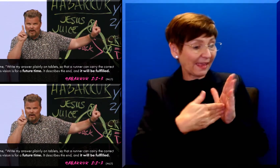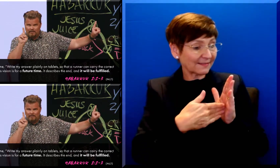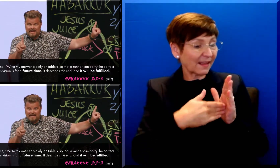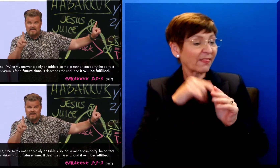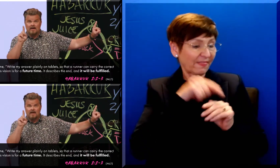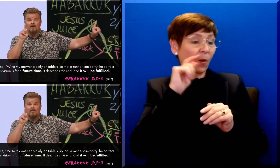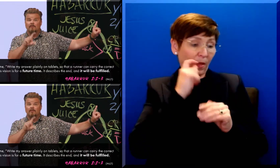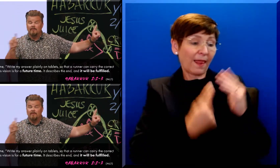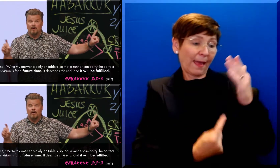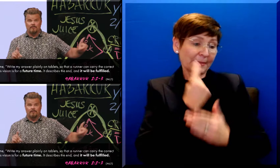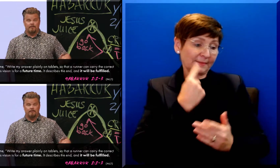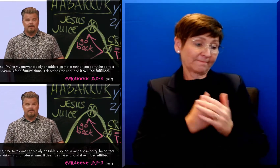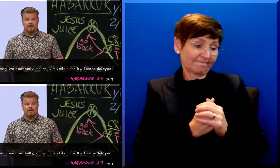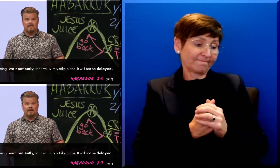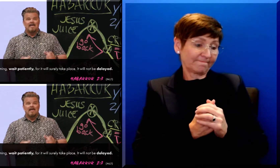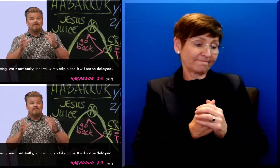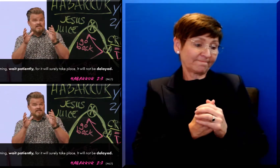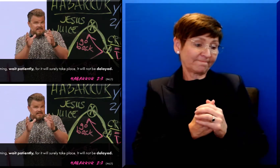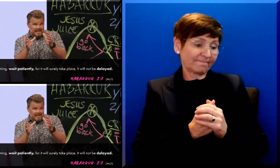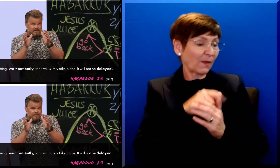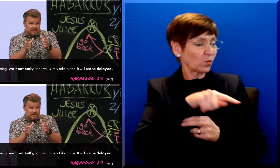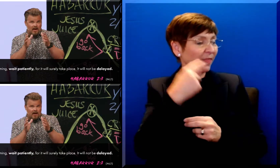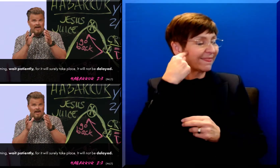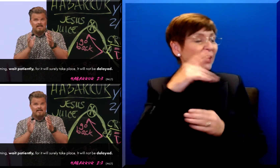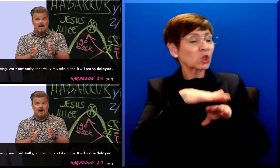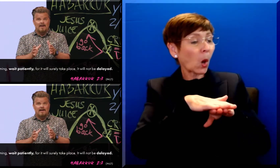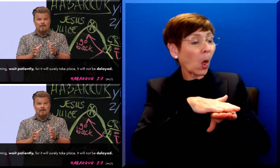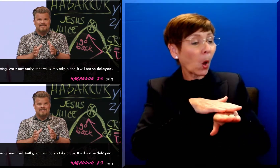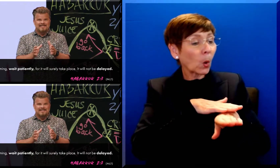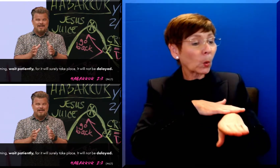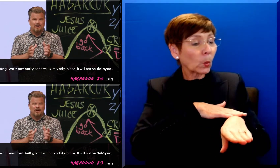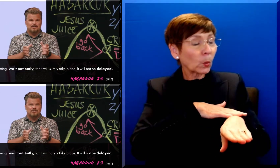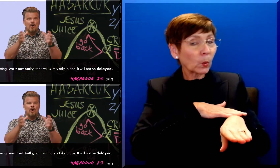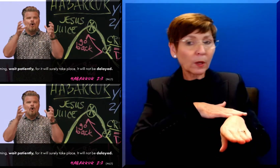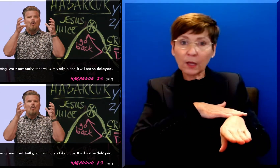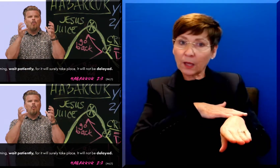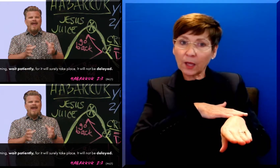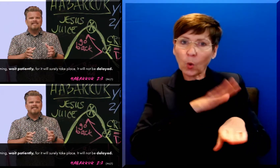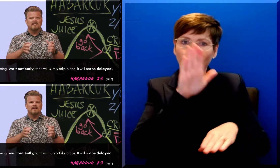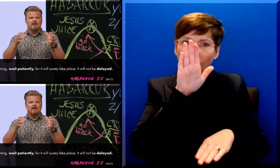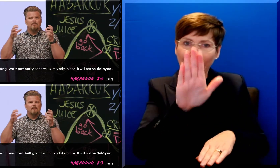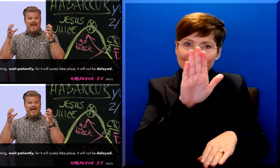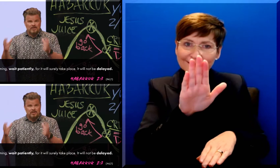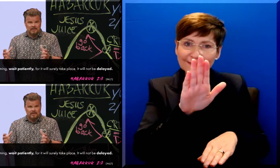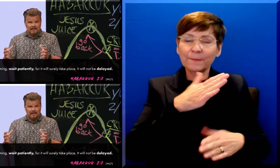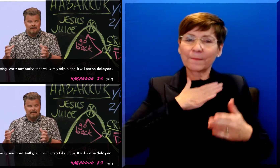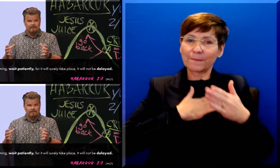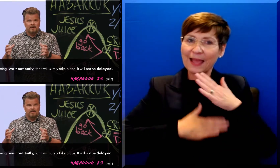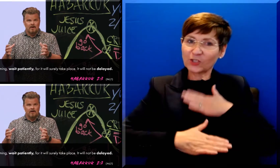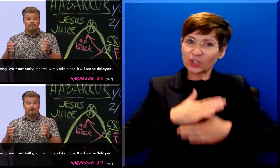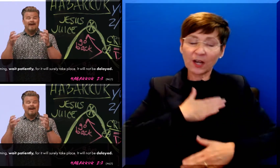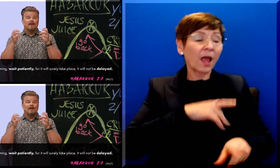it will be fulfilled. If it seems slow in coming, what's it say, church? Wait